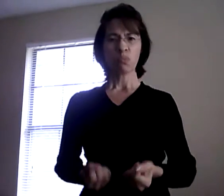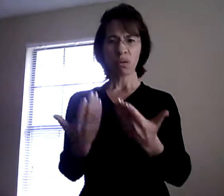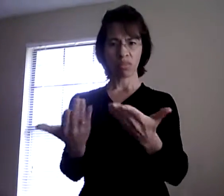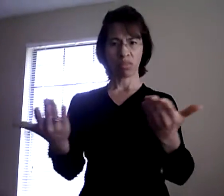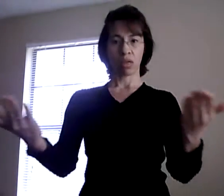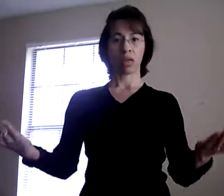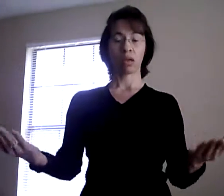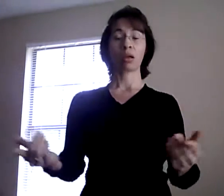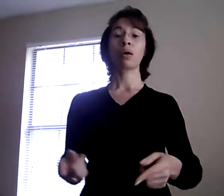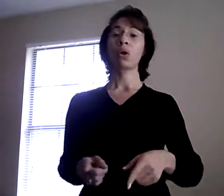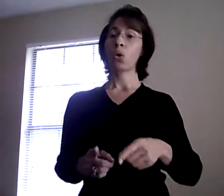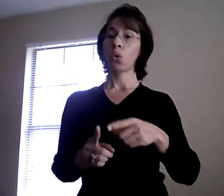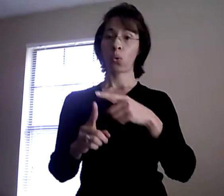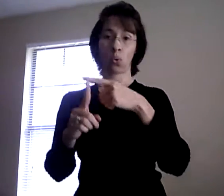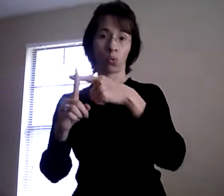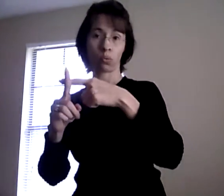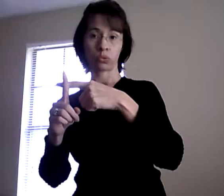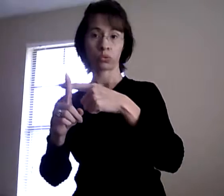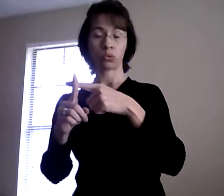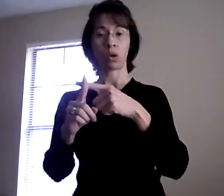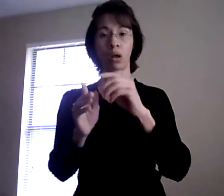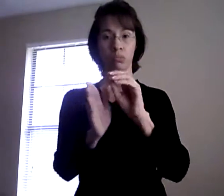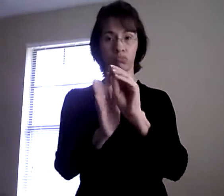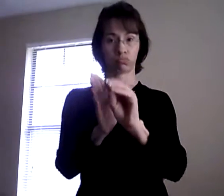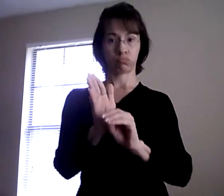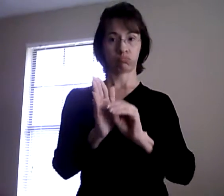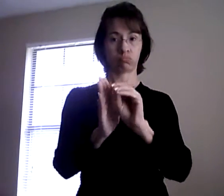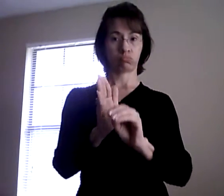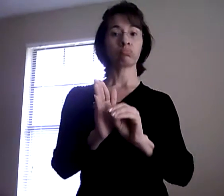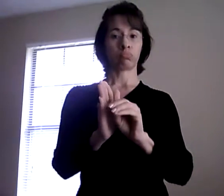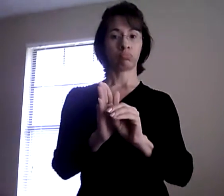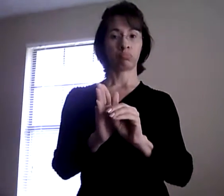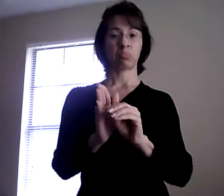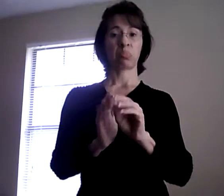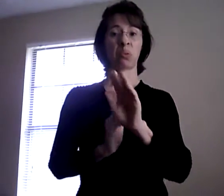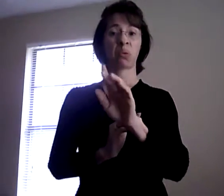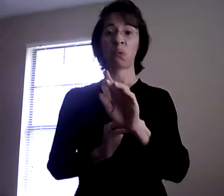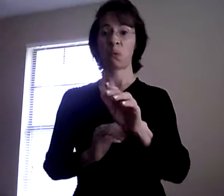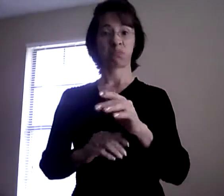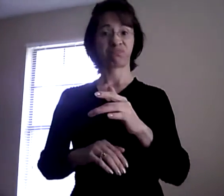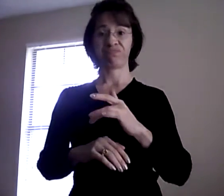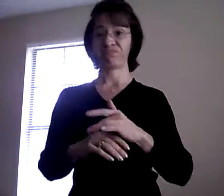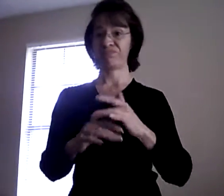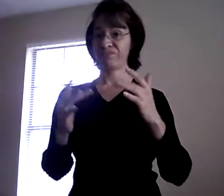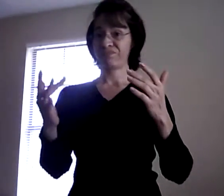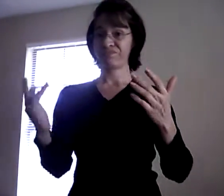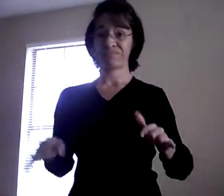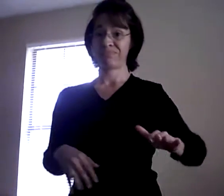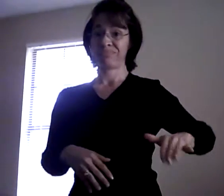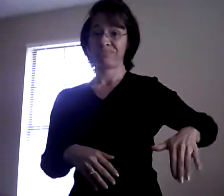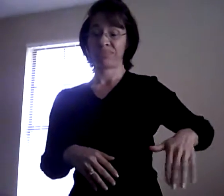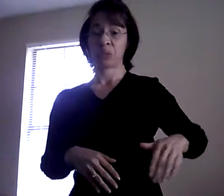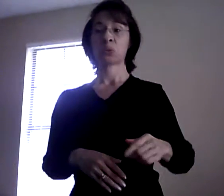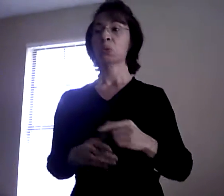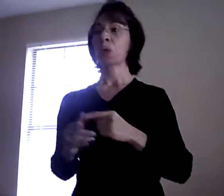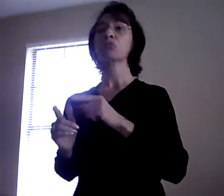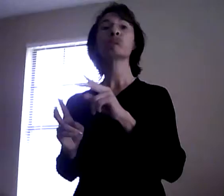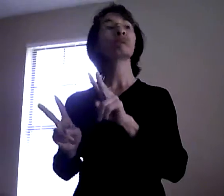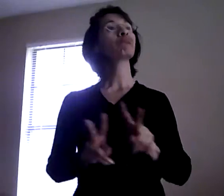kind of like the halfway mark. And if they've never been there, you can show them the stadium and all that.